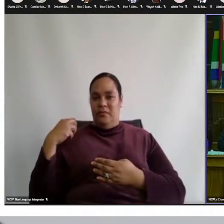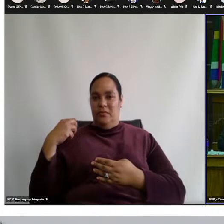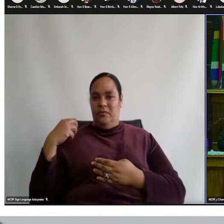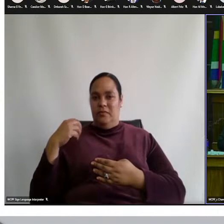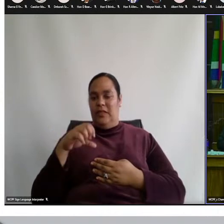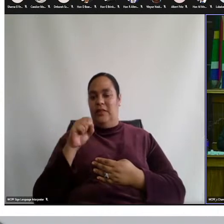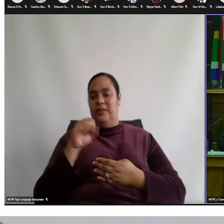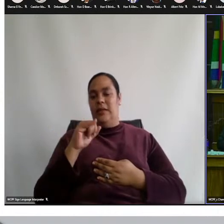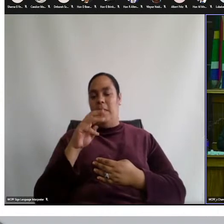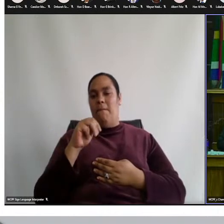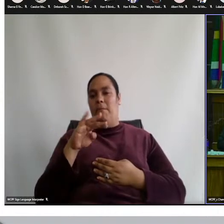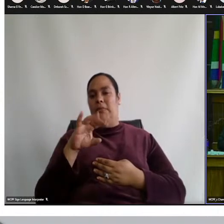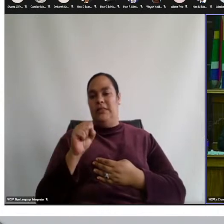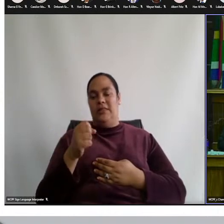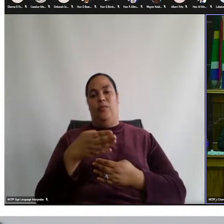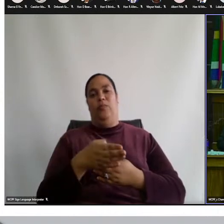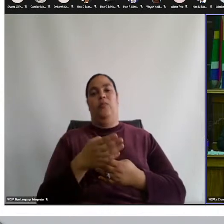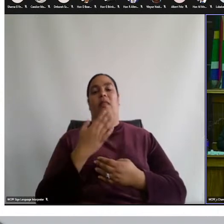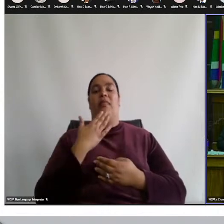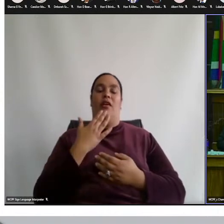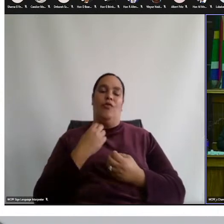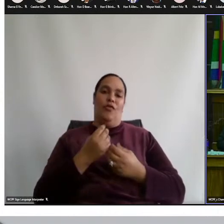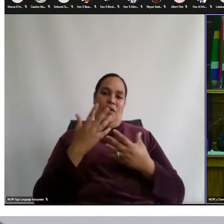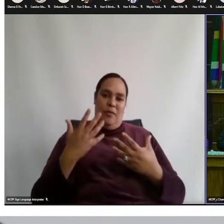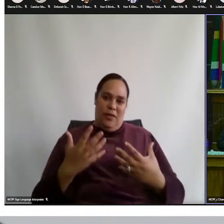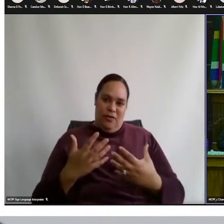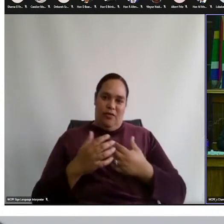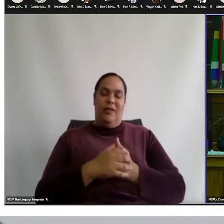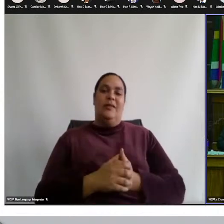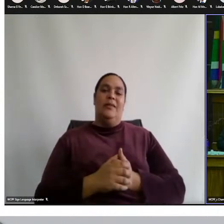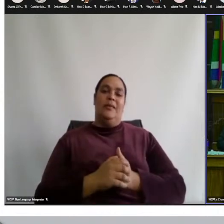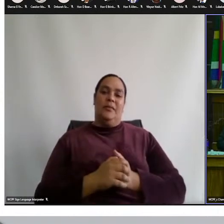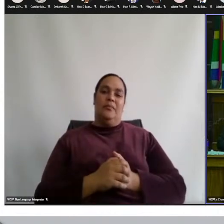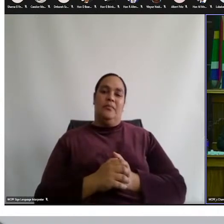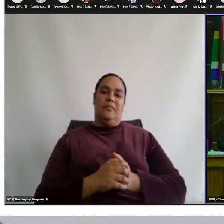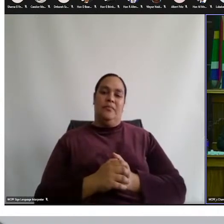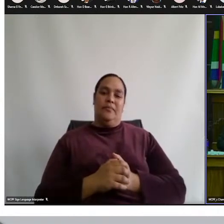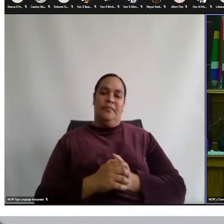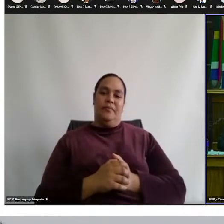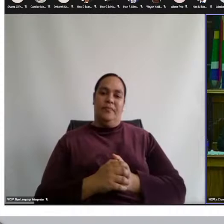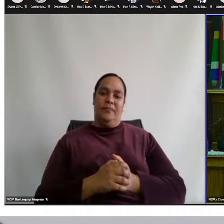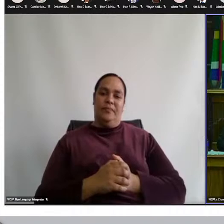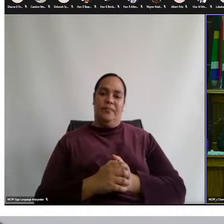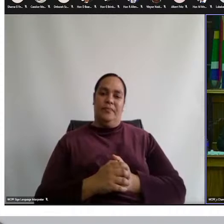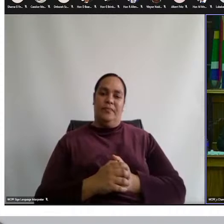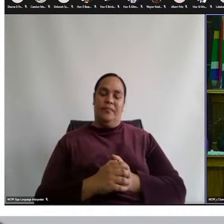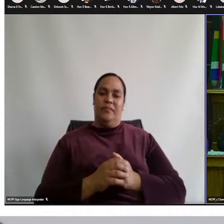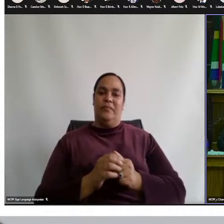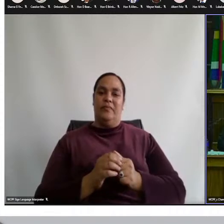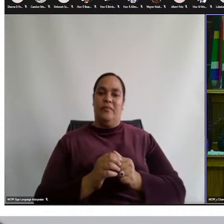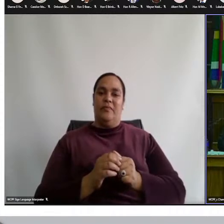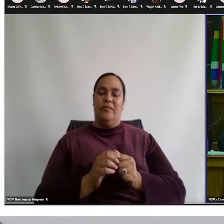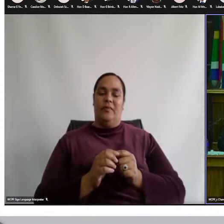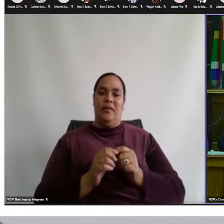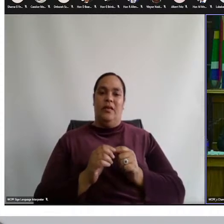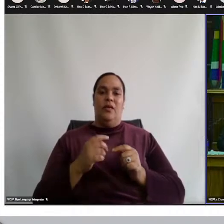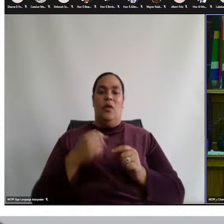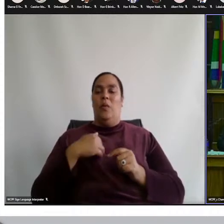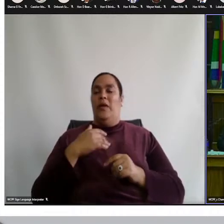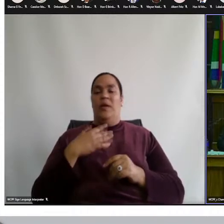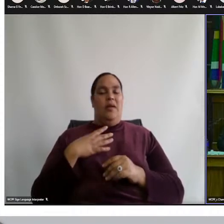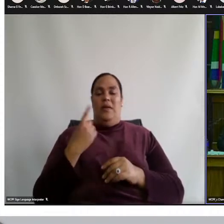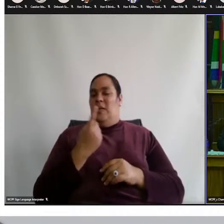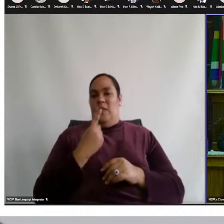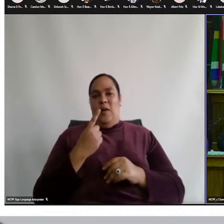Simas, for joining us in the chamber. Thank you very much. Can get lonely in the house, in the chamber alone. It's a